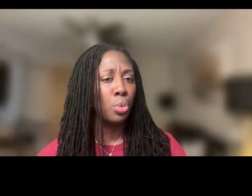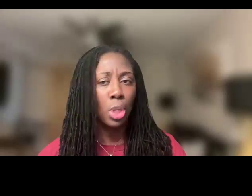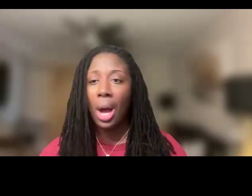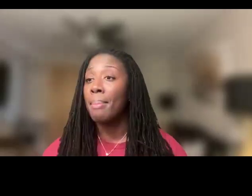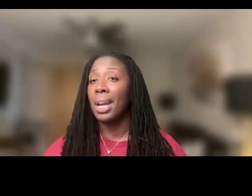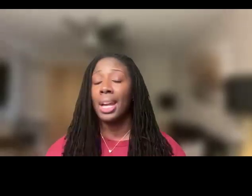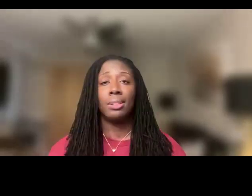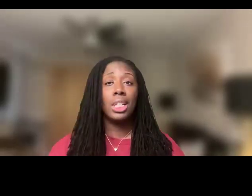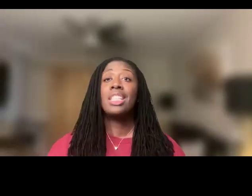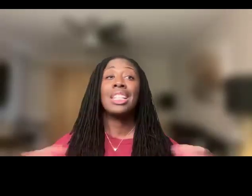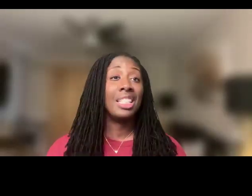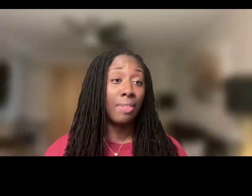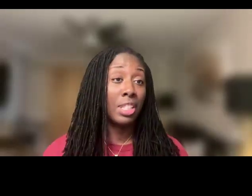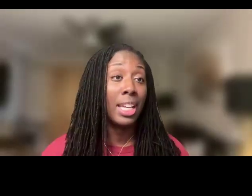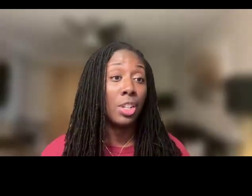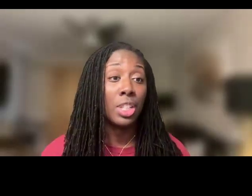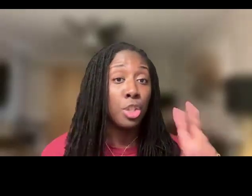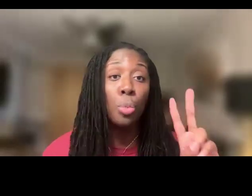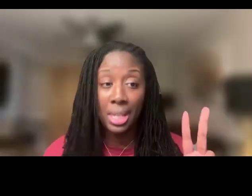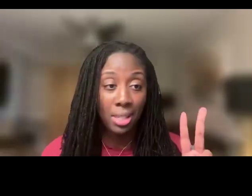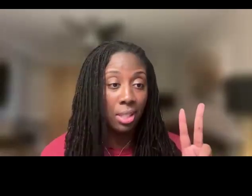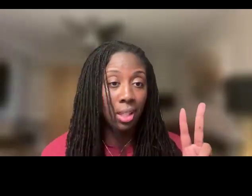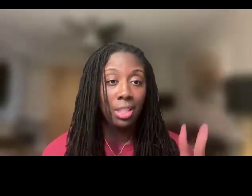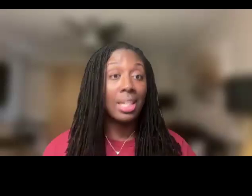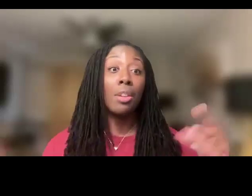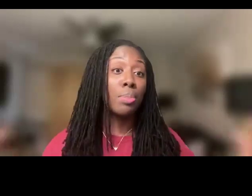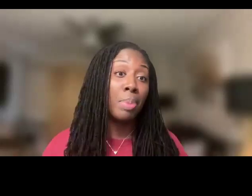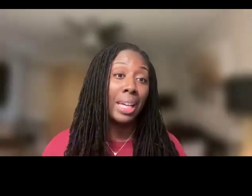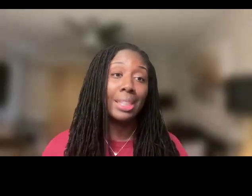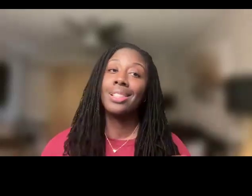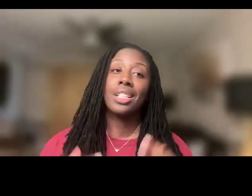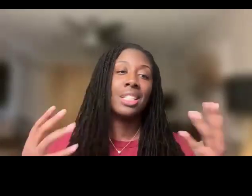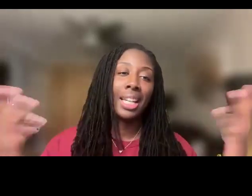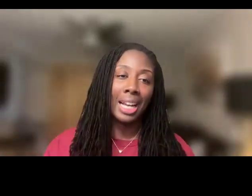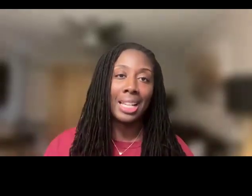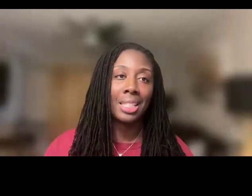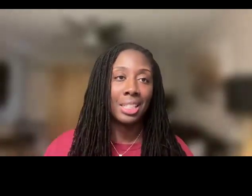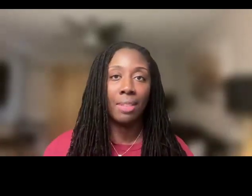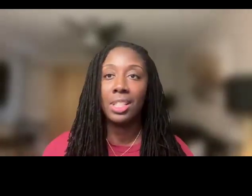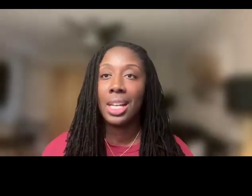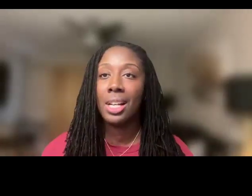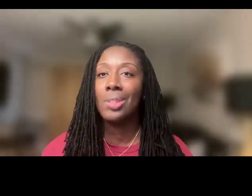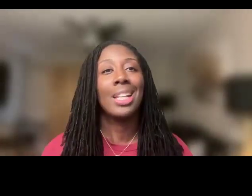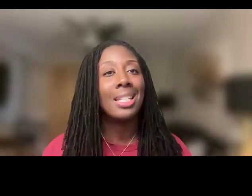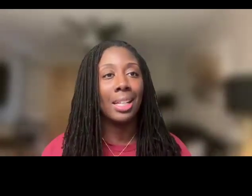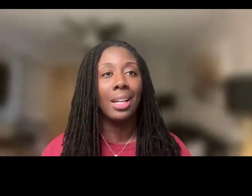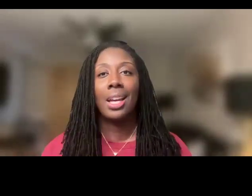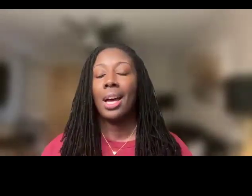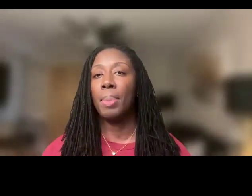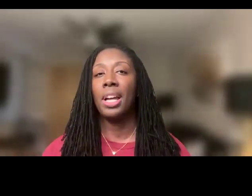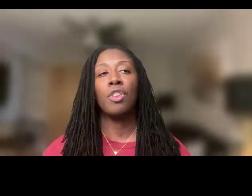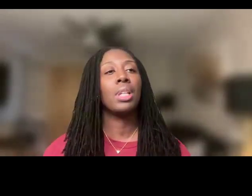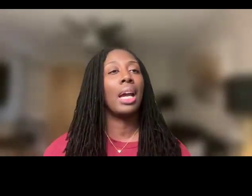impressive too. So I made 67 cells in 2 minutes. Sounds big. Just saying I got 67 cells